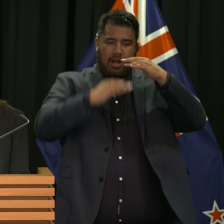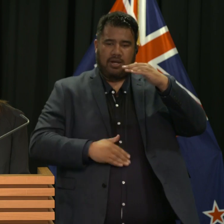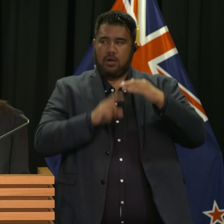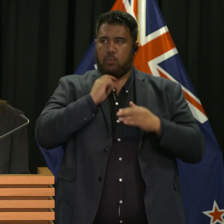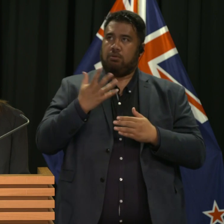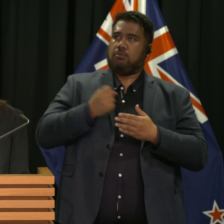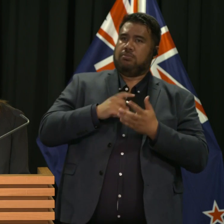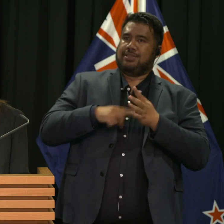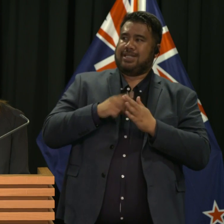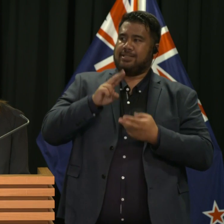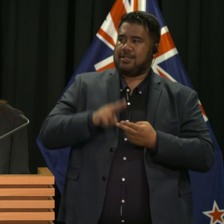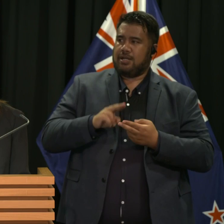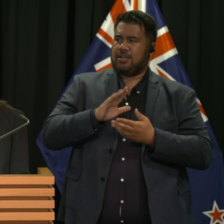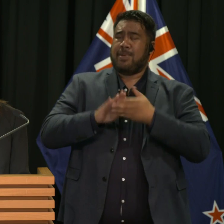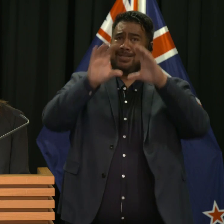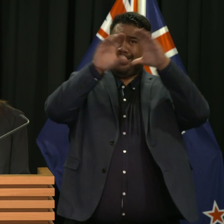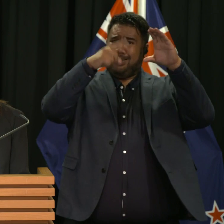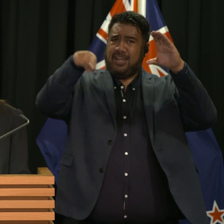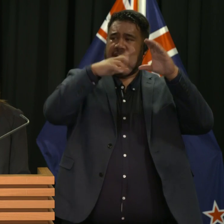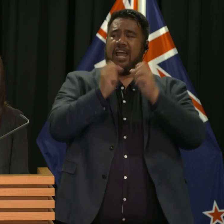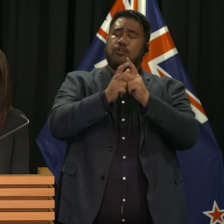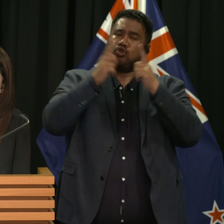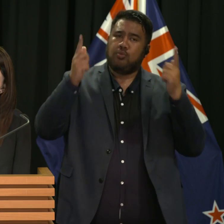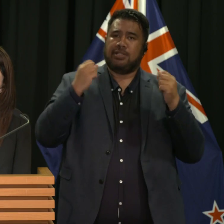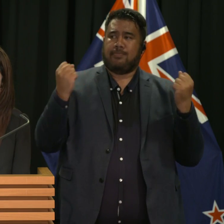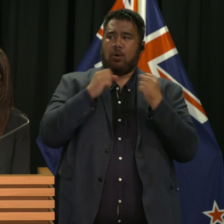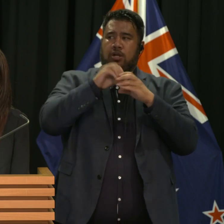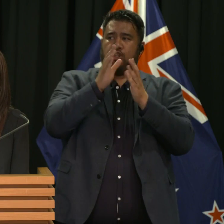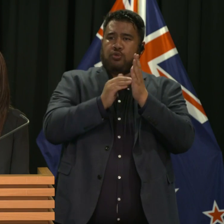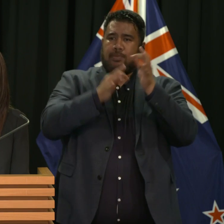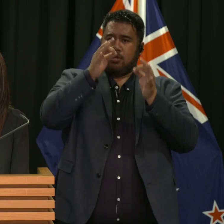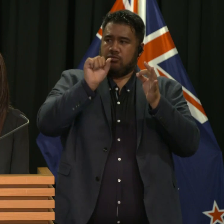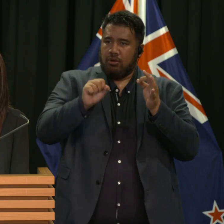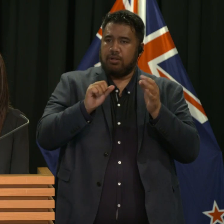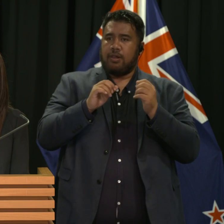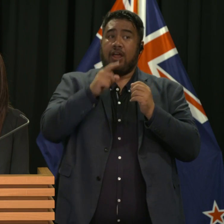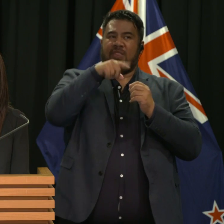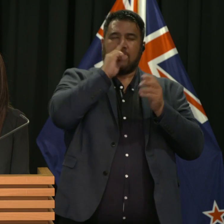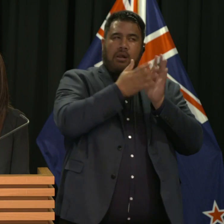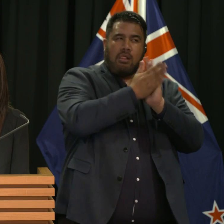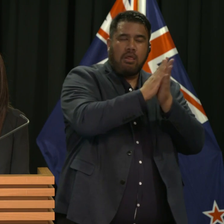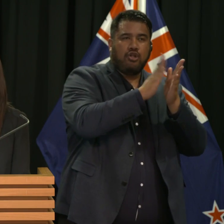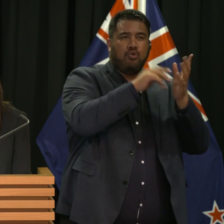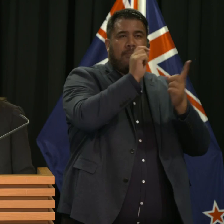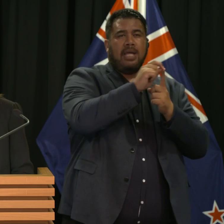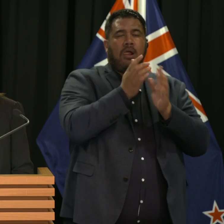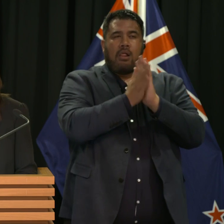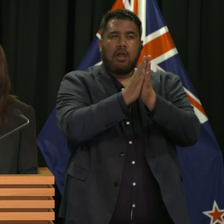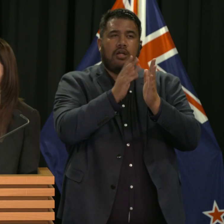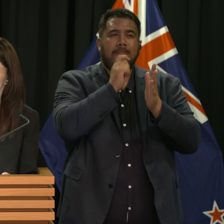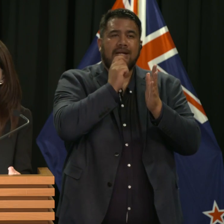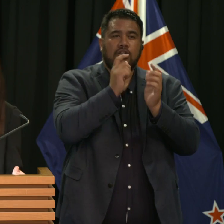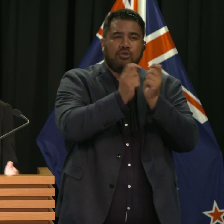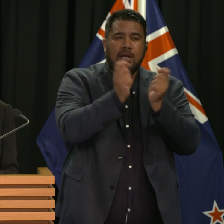20% of people have too much power in New Zealand politics? Oh, like clearly they can get MPs on the phone, they can get newspaper columns, is that... Oh, look, I